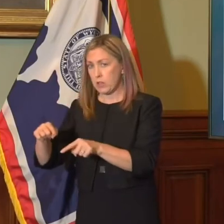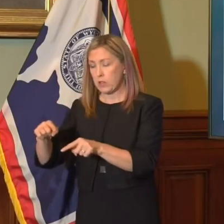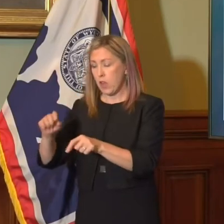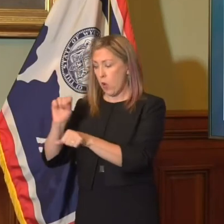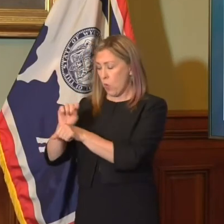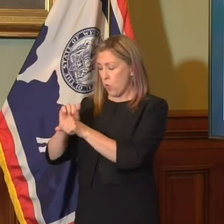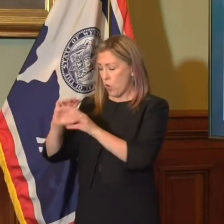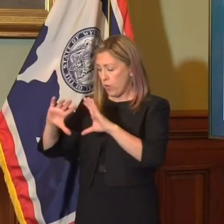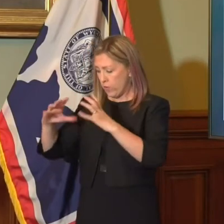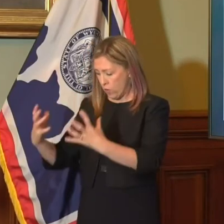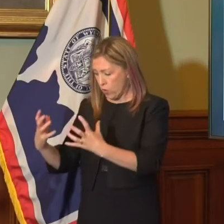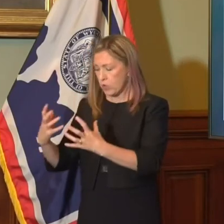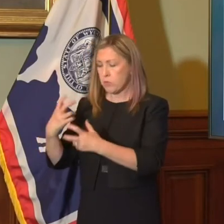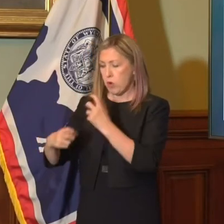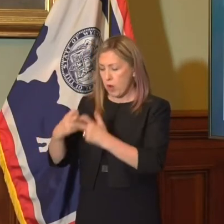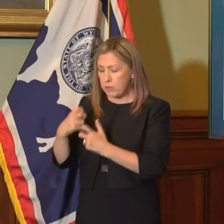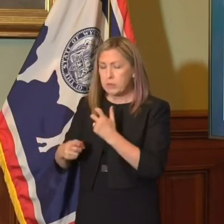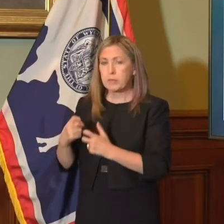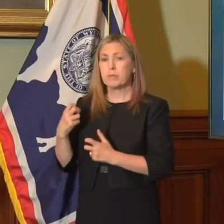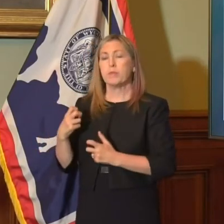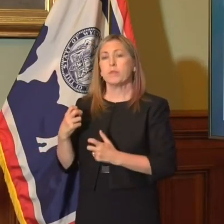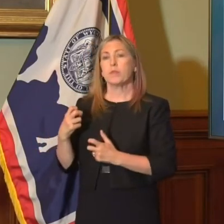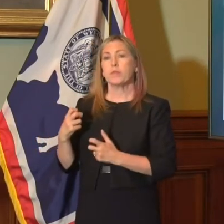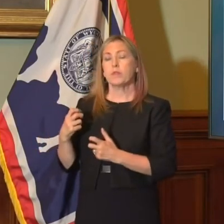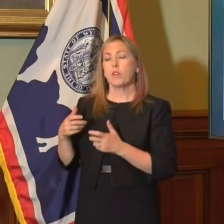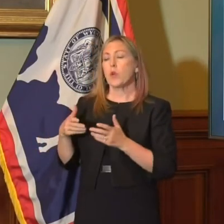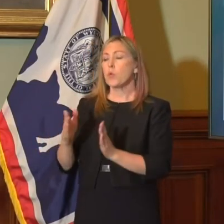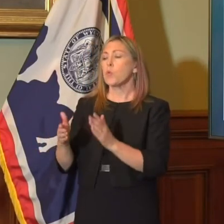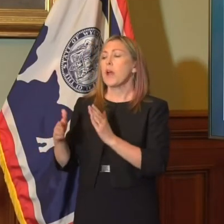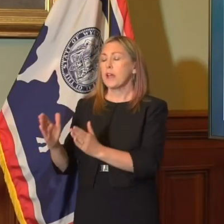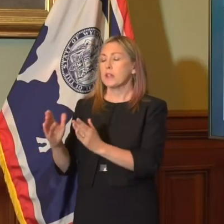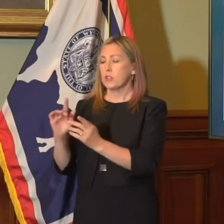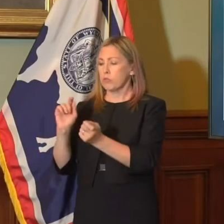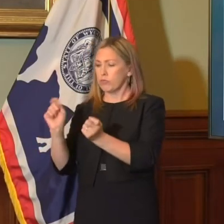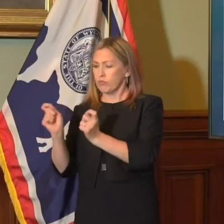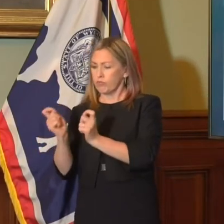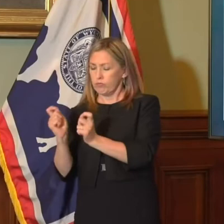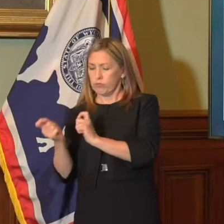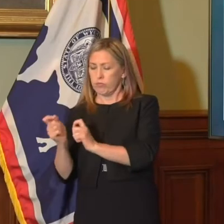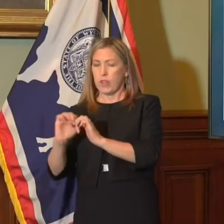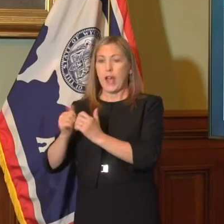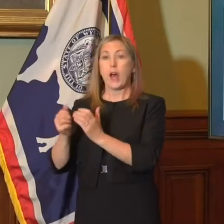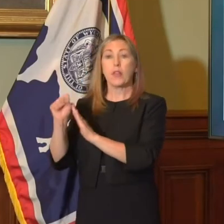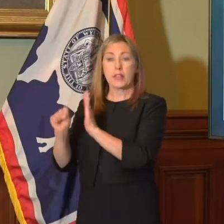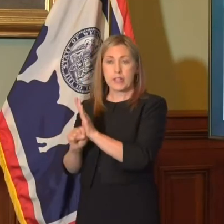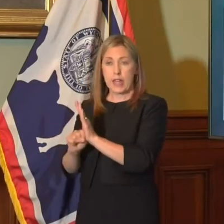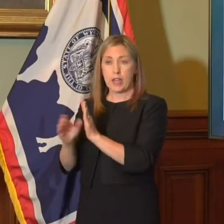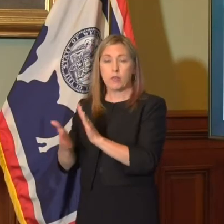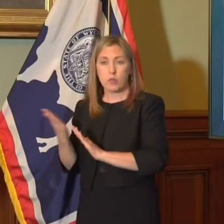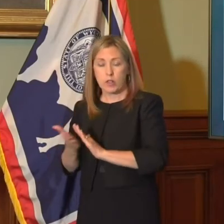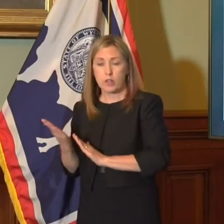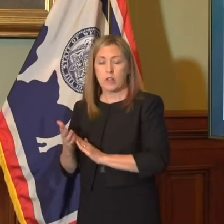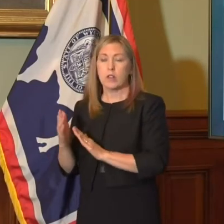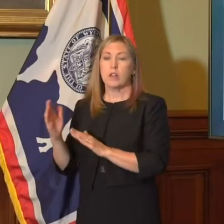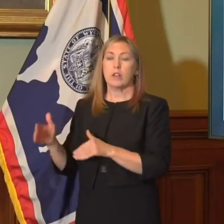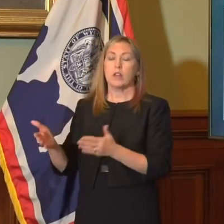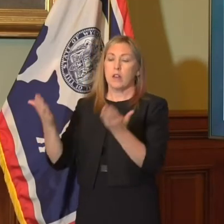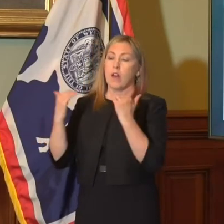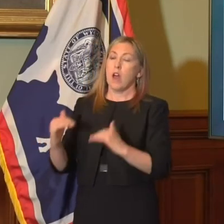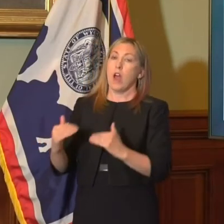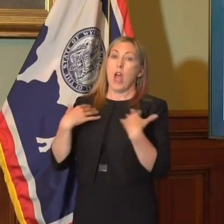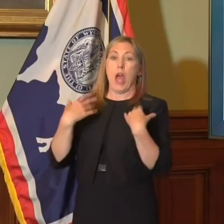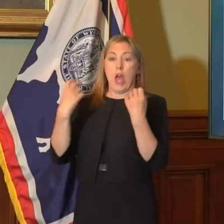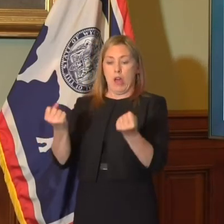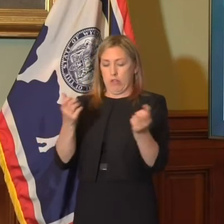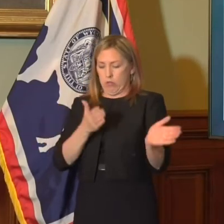workforce issues, ways to retrofit the way the state does things. Health preparedness, obviously